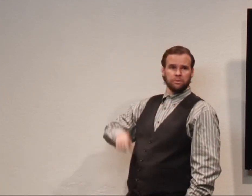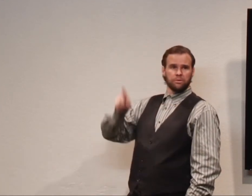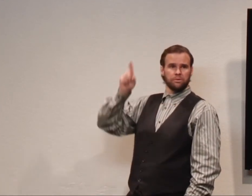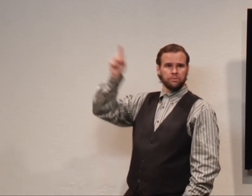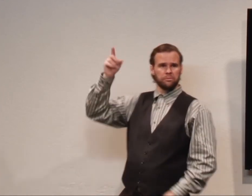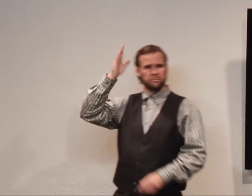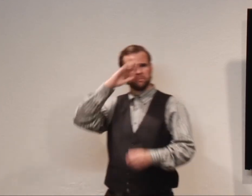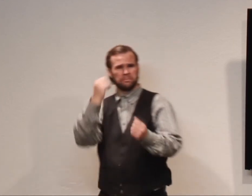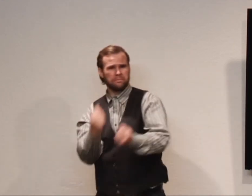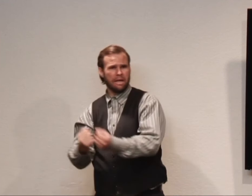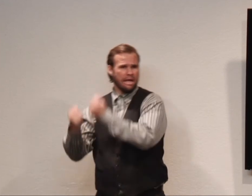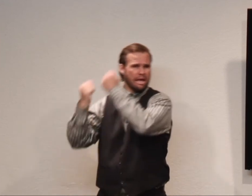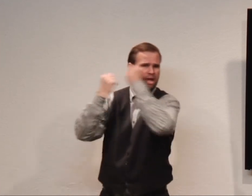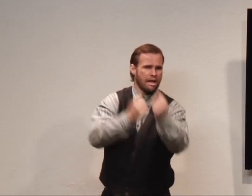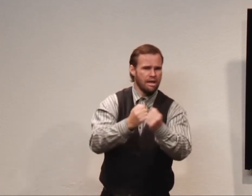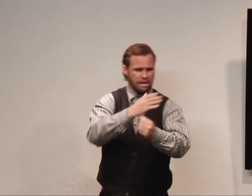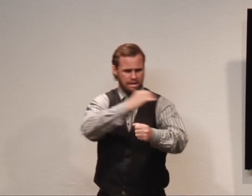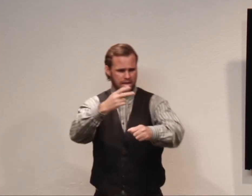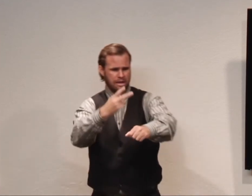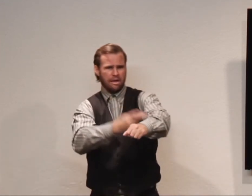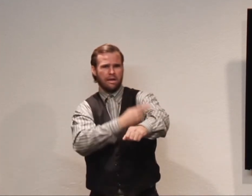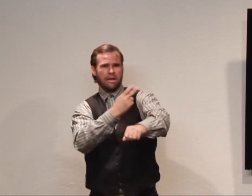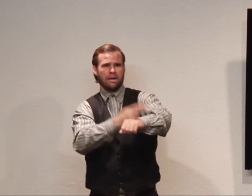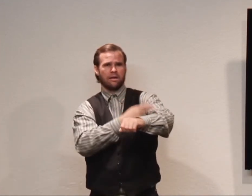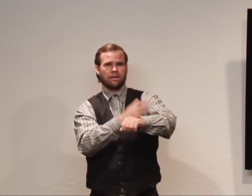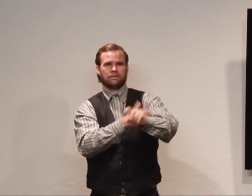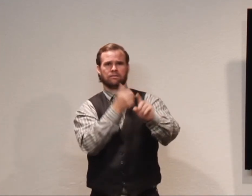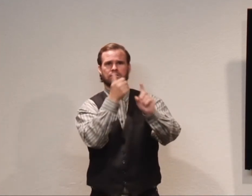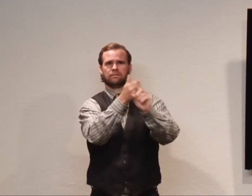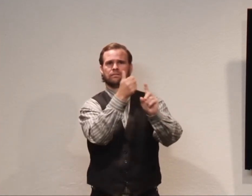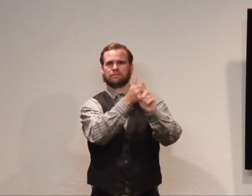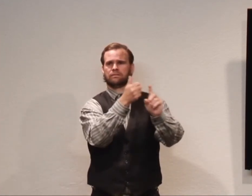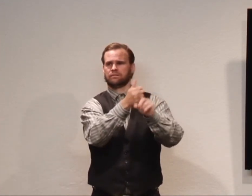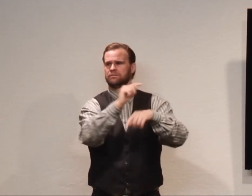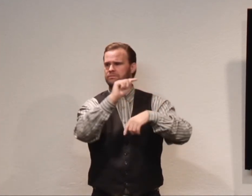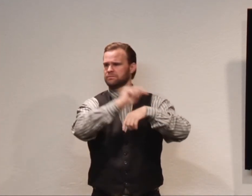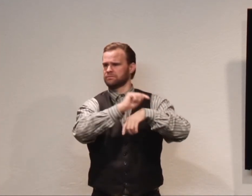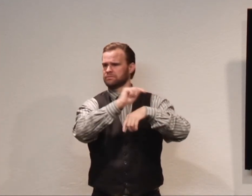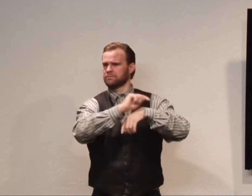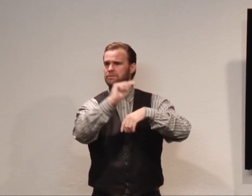for the Lord God Almighty and the Lamb